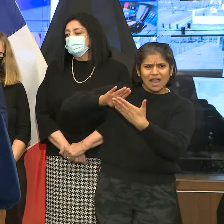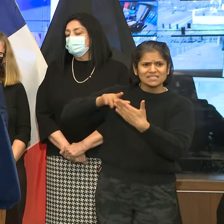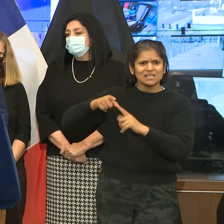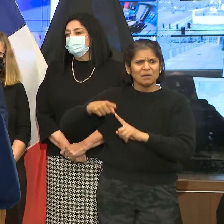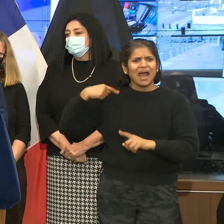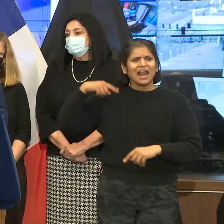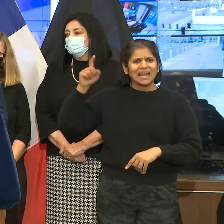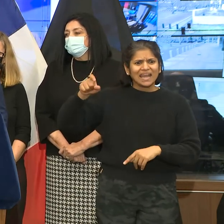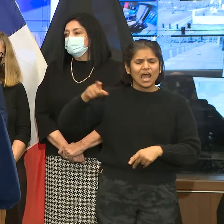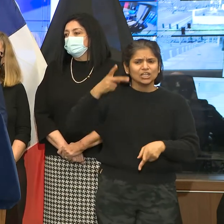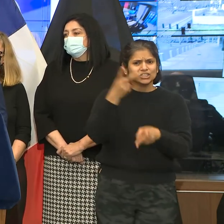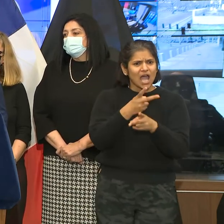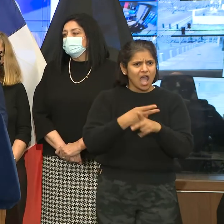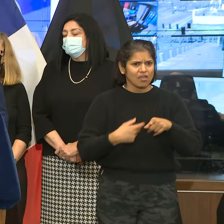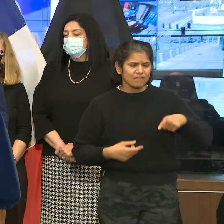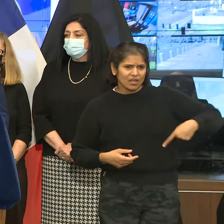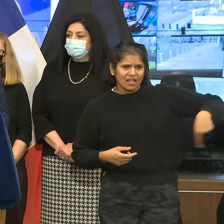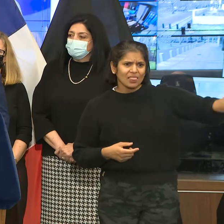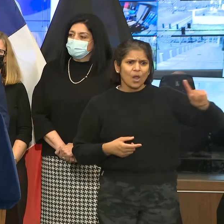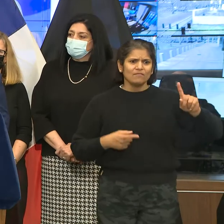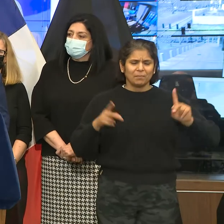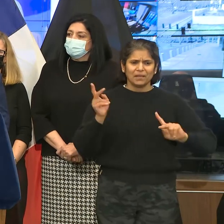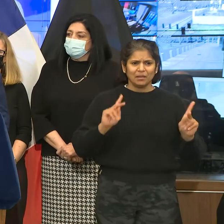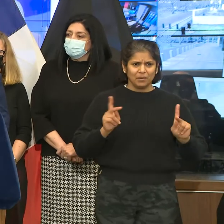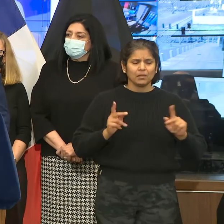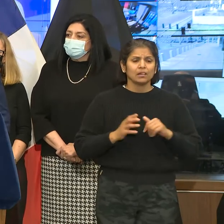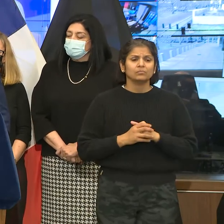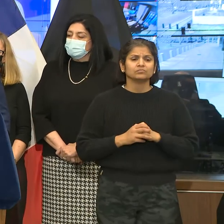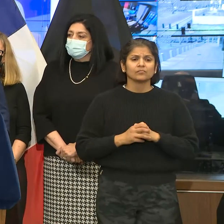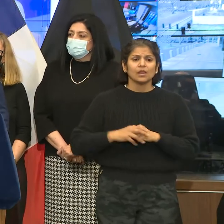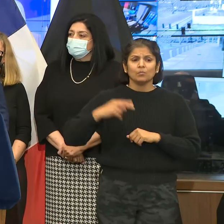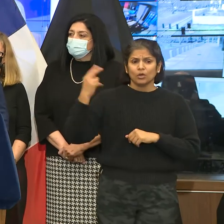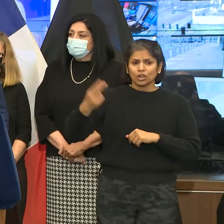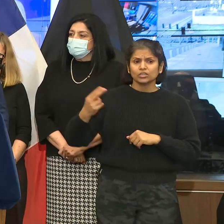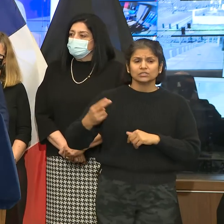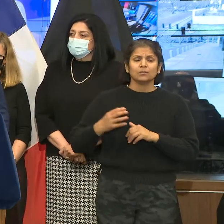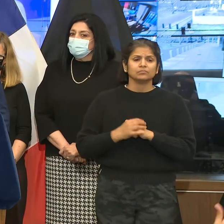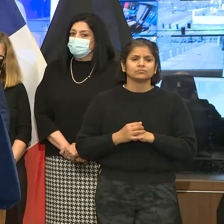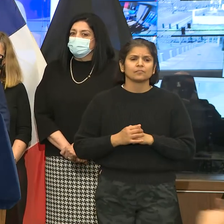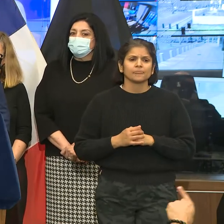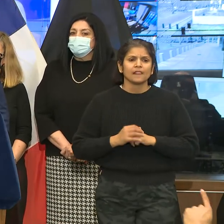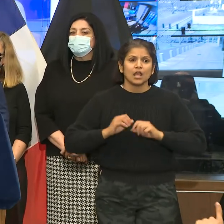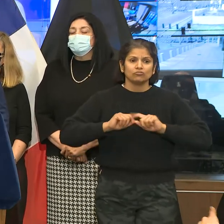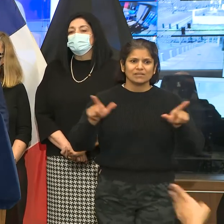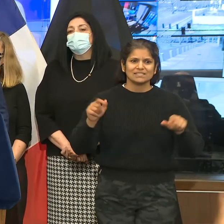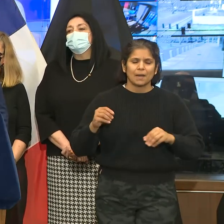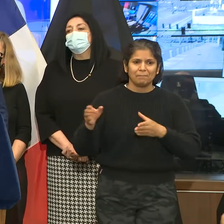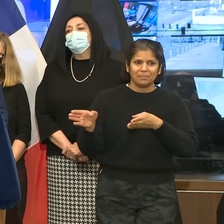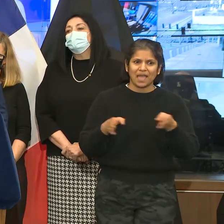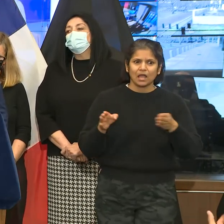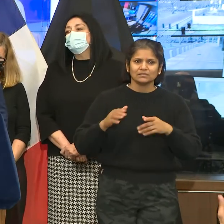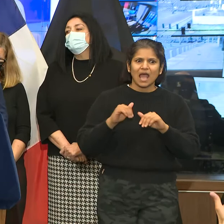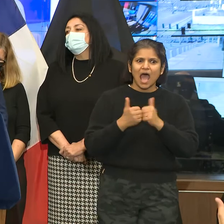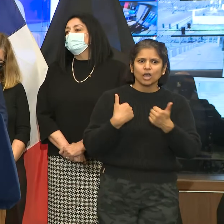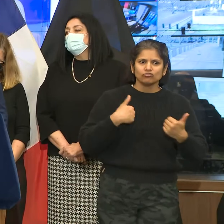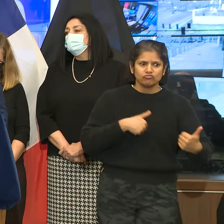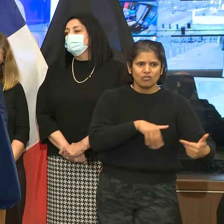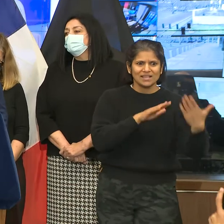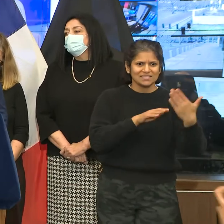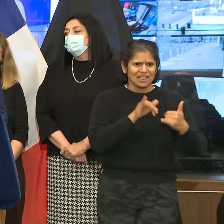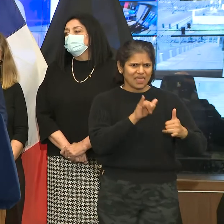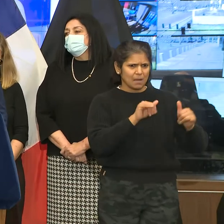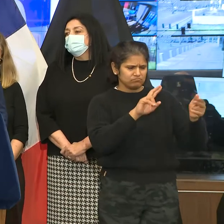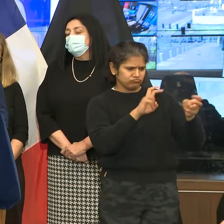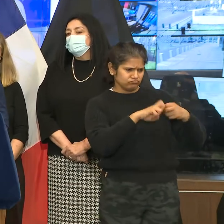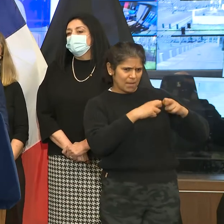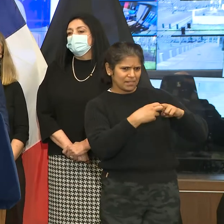to do so. And on Thursday, we're going to be rolling out our plan on how we're going to deal with that in the subway system. But that is one of the major